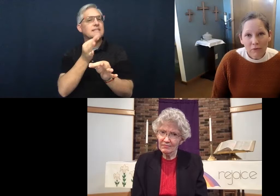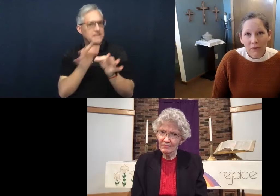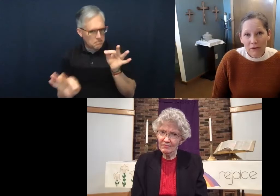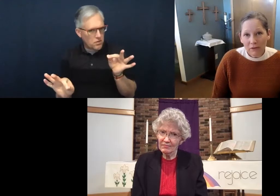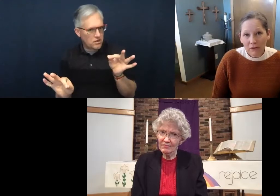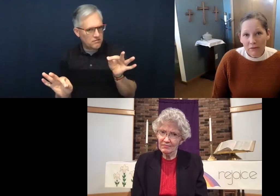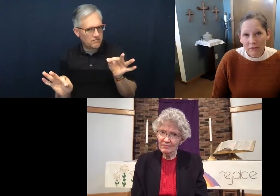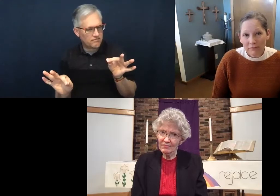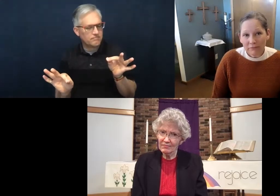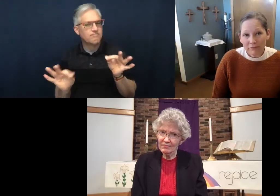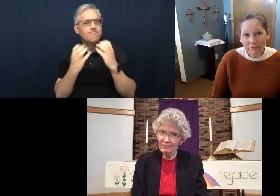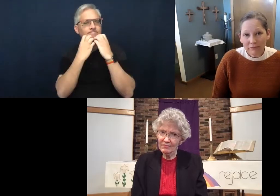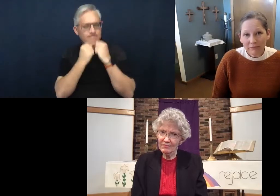the earth.